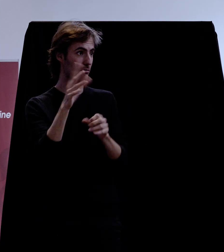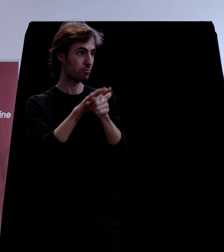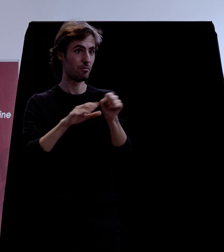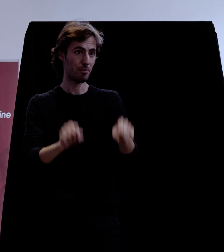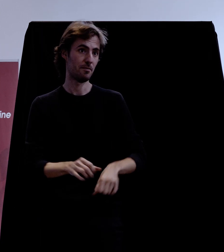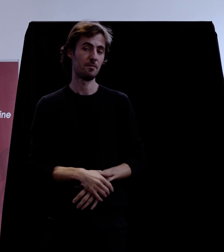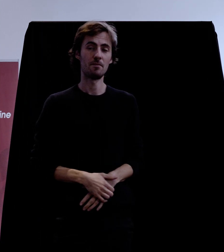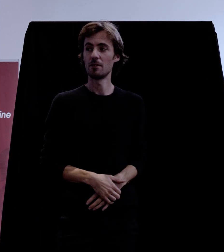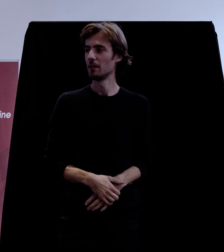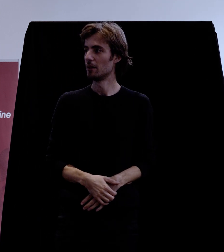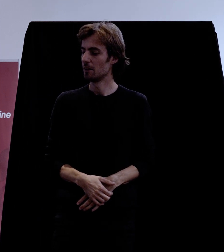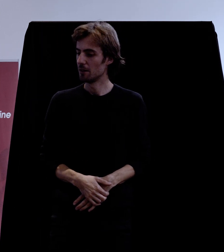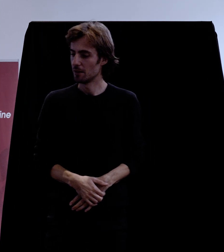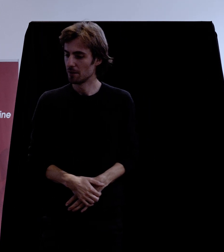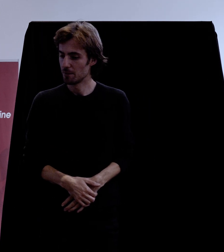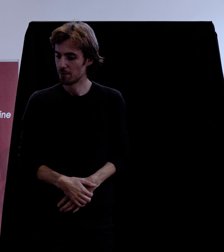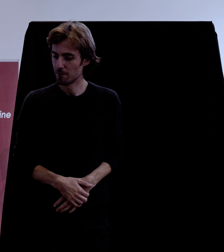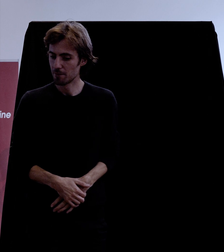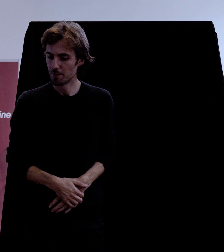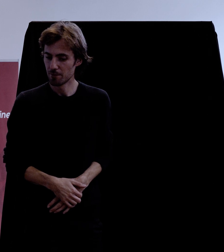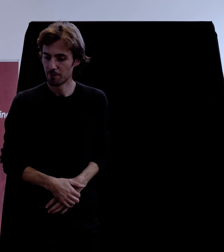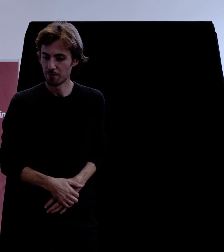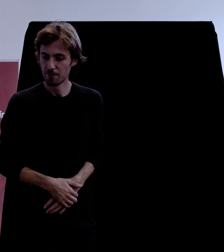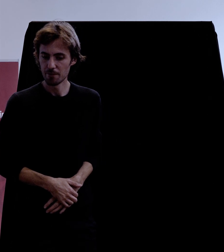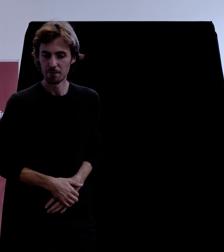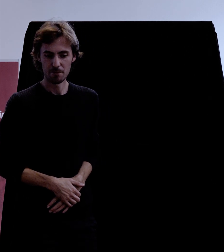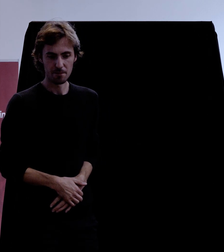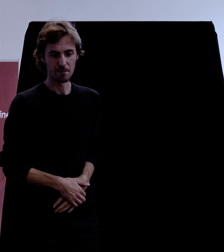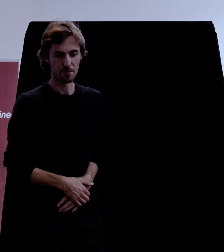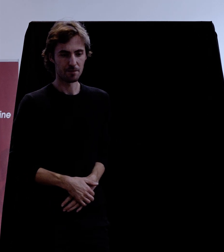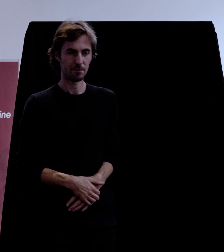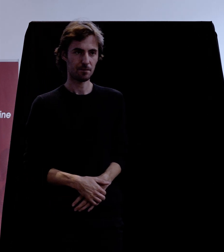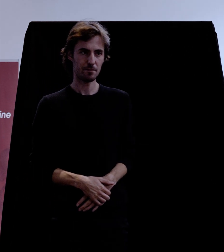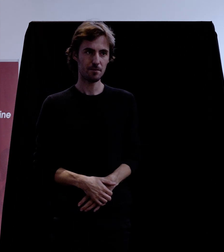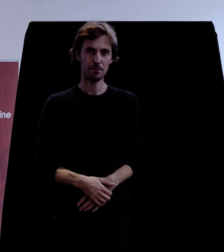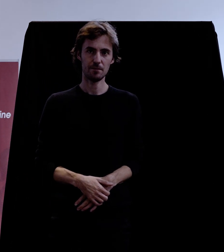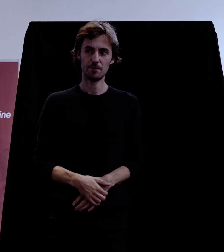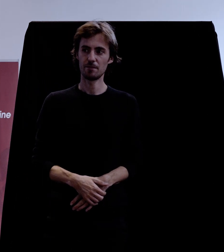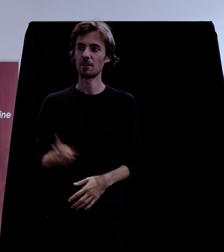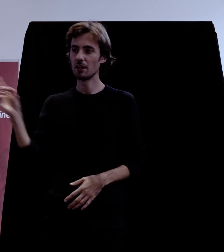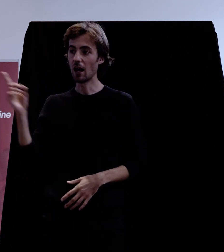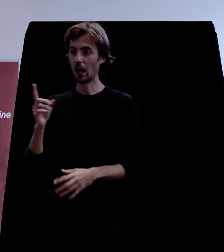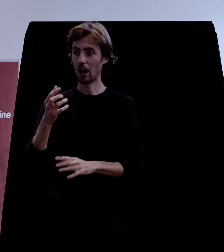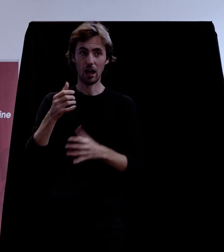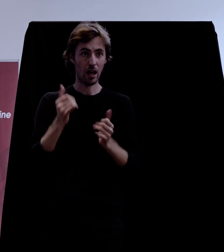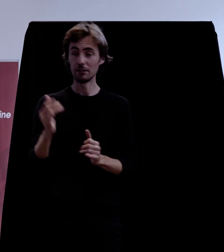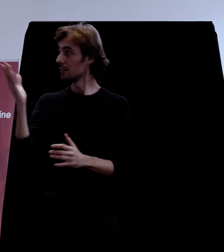your upper visual field, and now you can look straight at what the object is that you want to see. Also getting a lot of